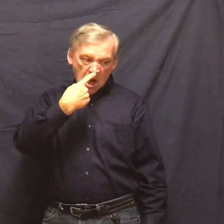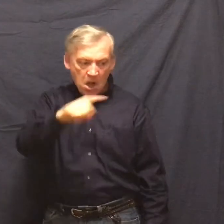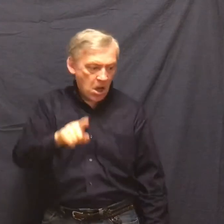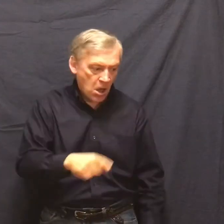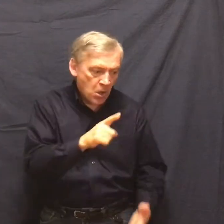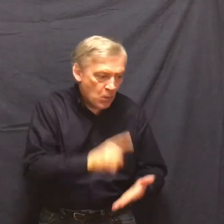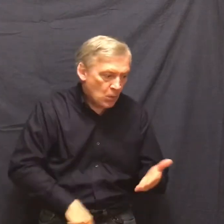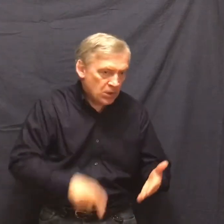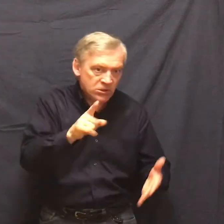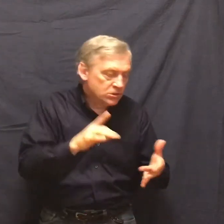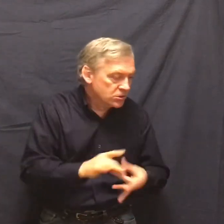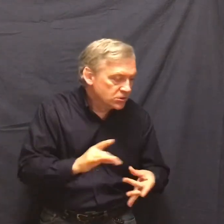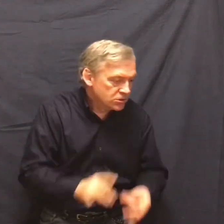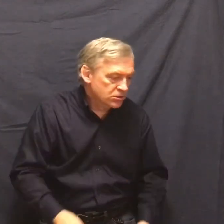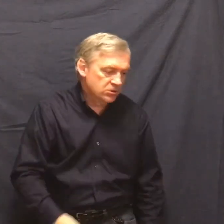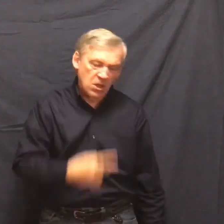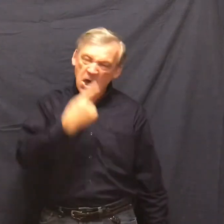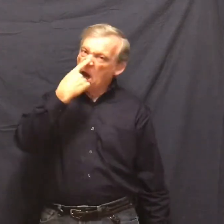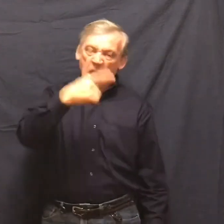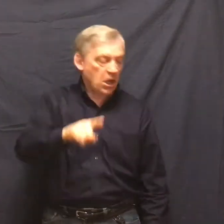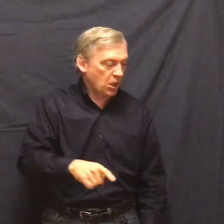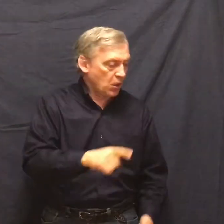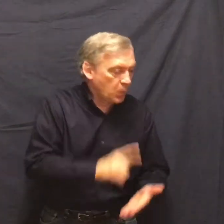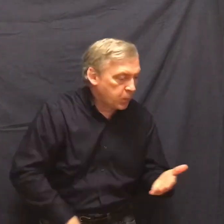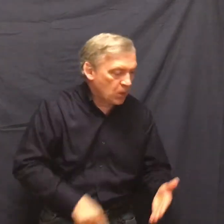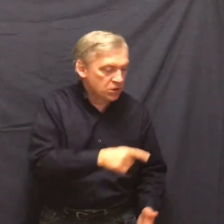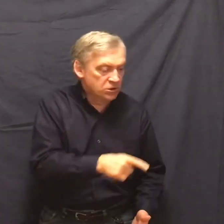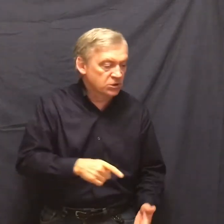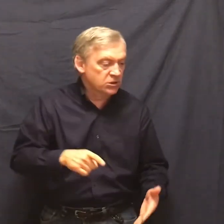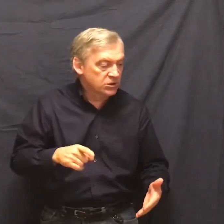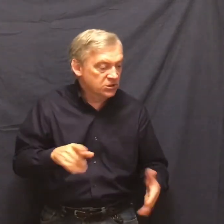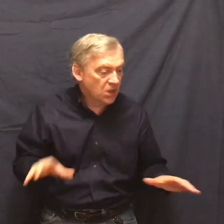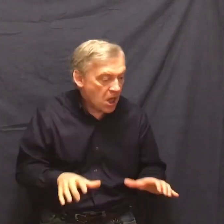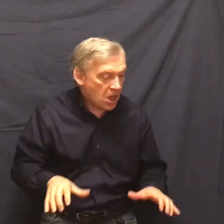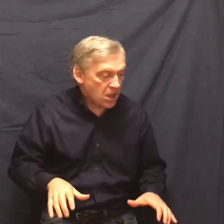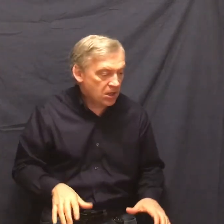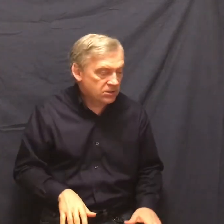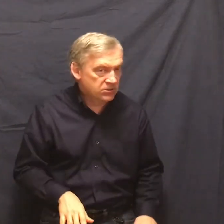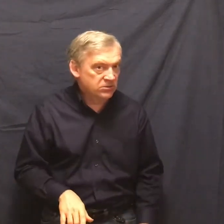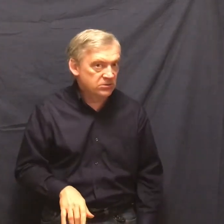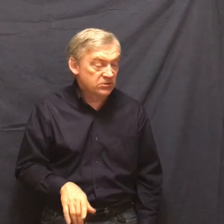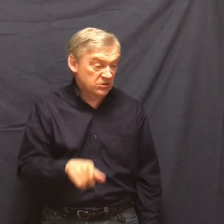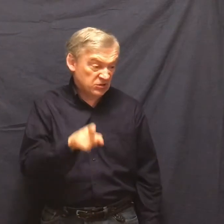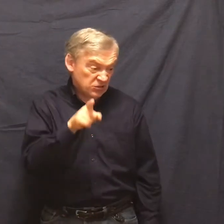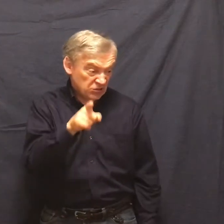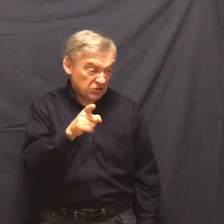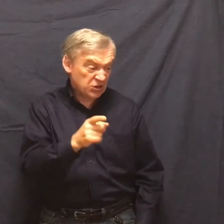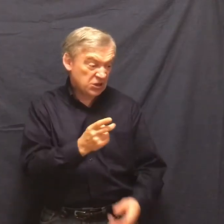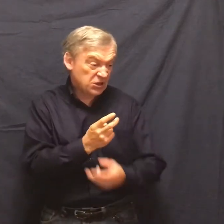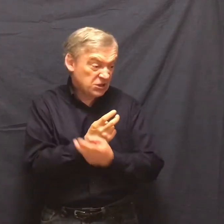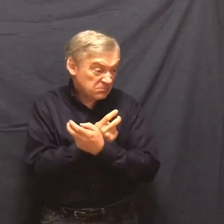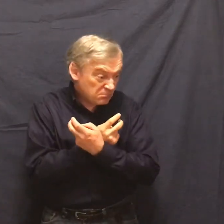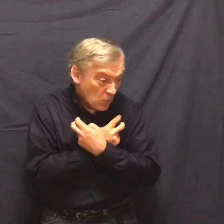does. I seen 'em poison before, but I never seen no piece of jailbait worse than her.